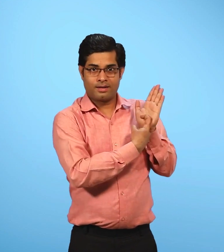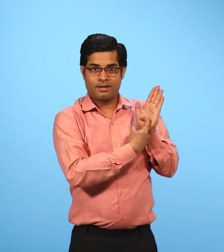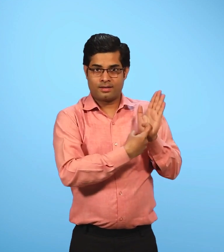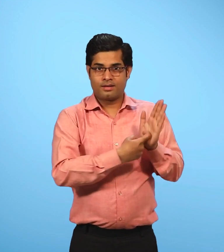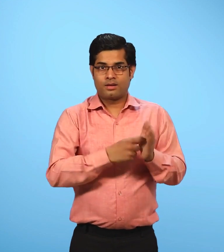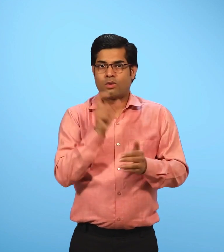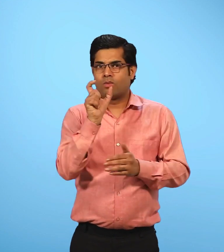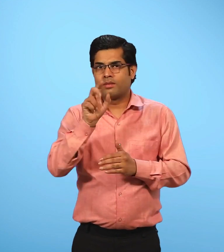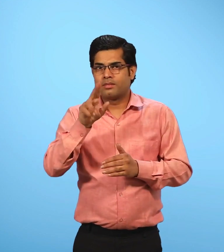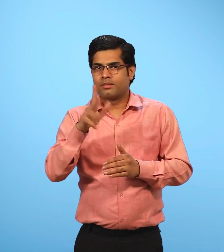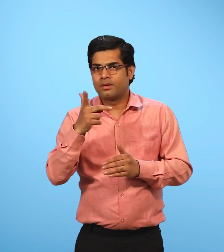Boulder.